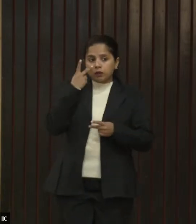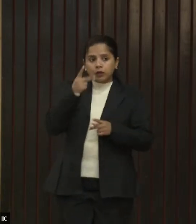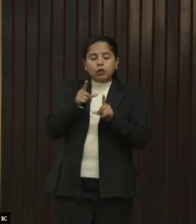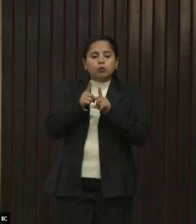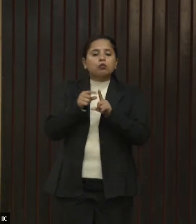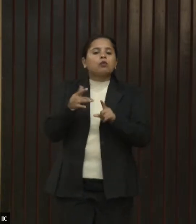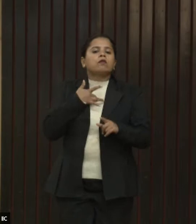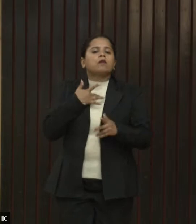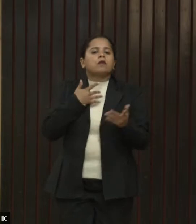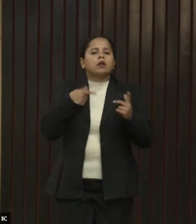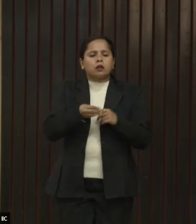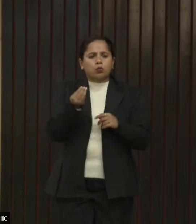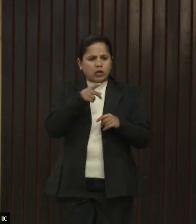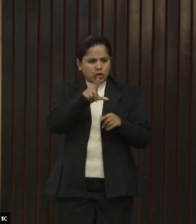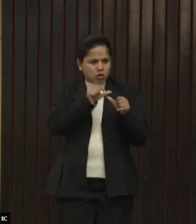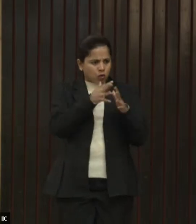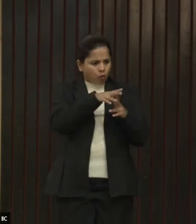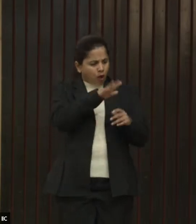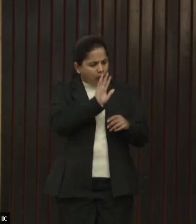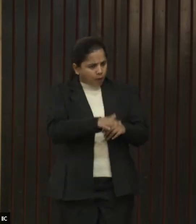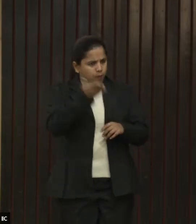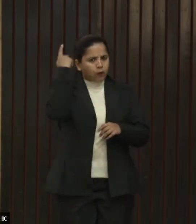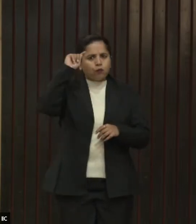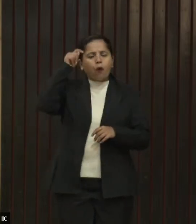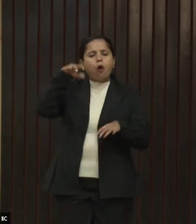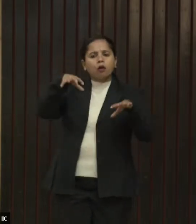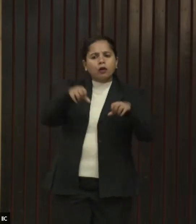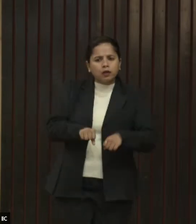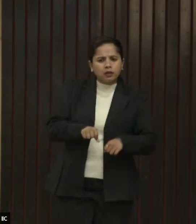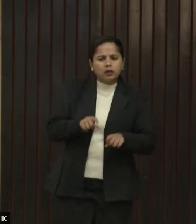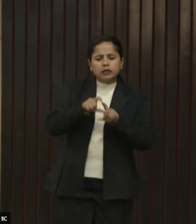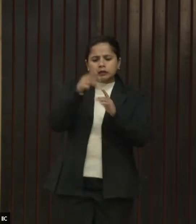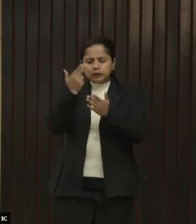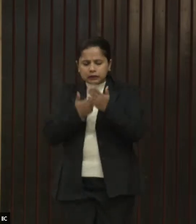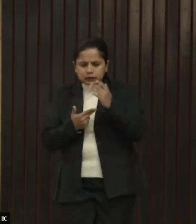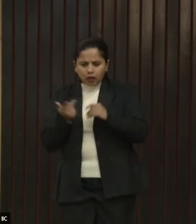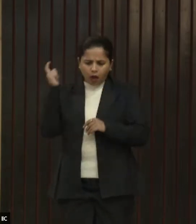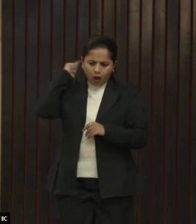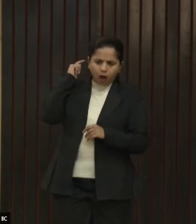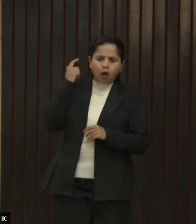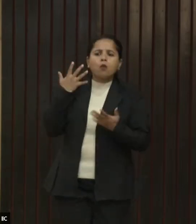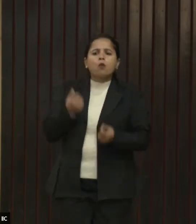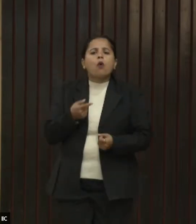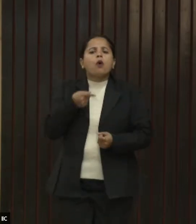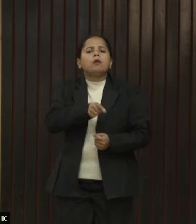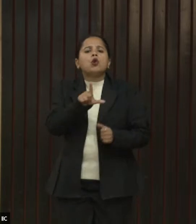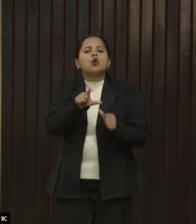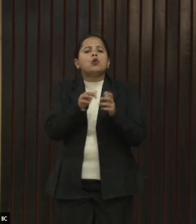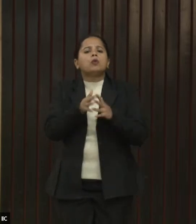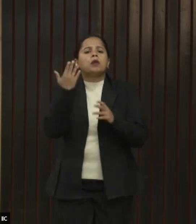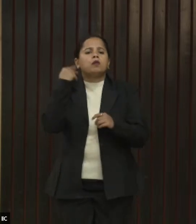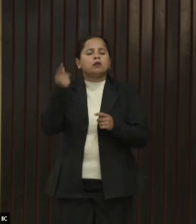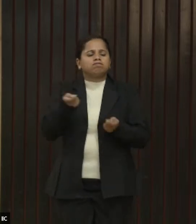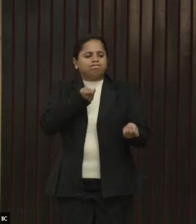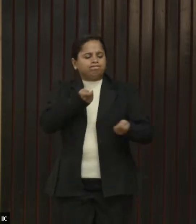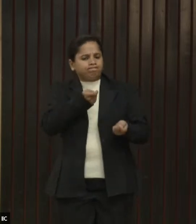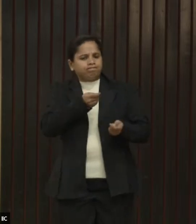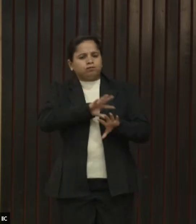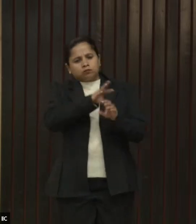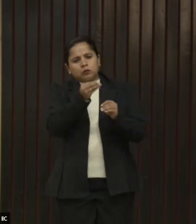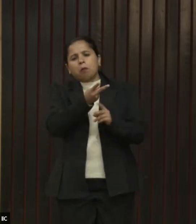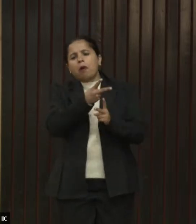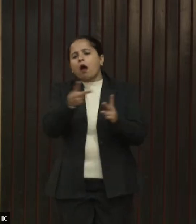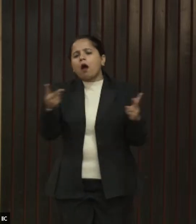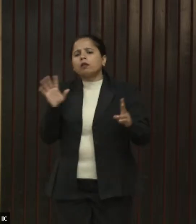makes, which laws are colonial by design or by intent, which laws are intended to perpetuate a certain kind